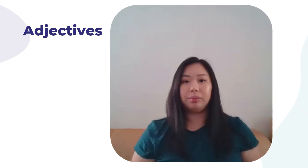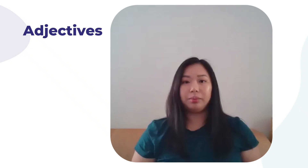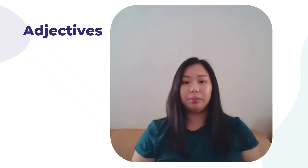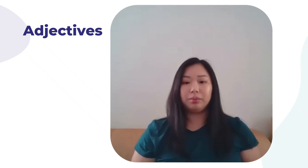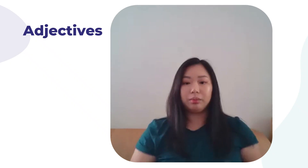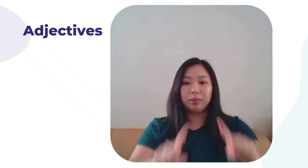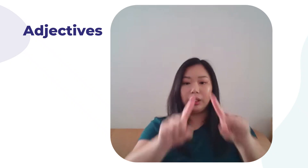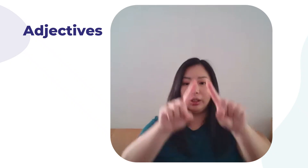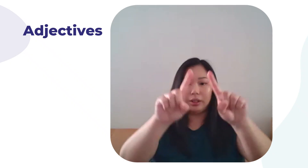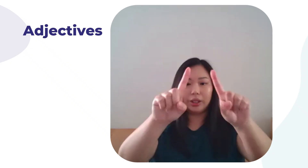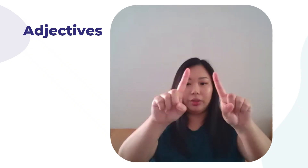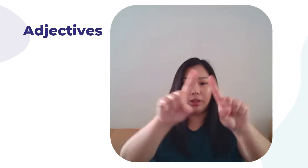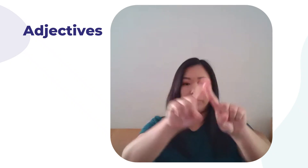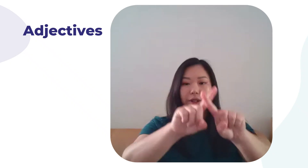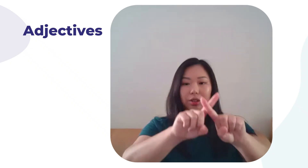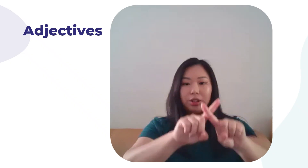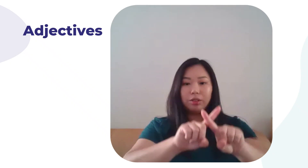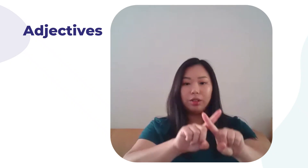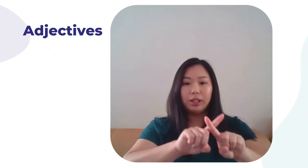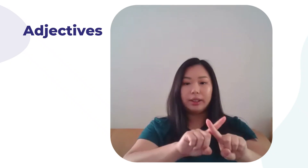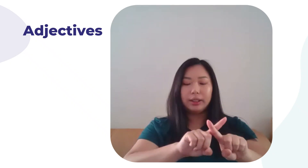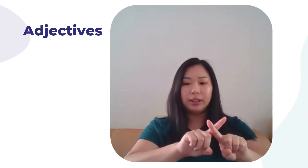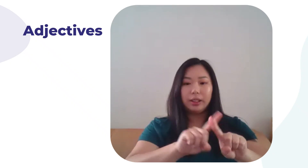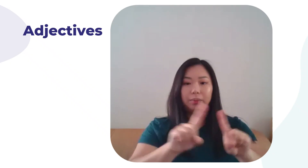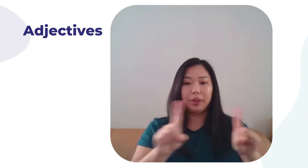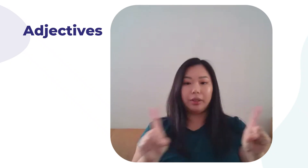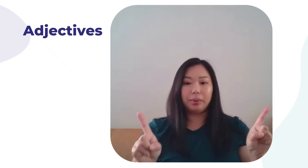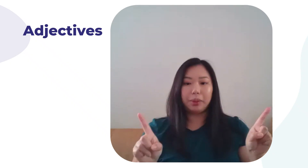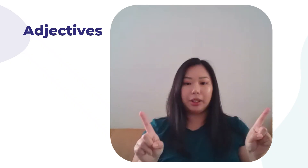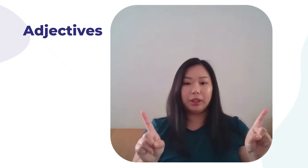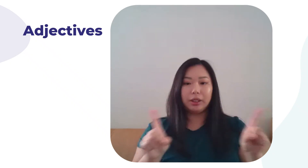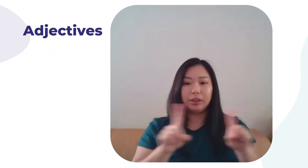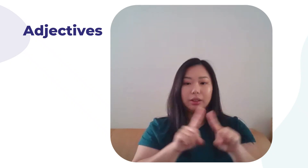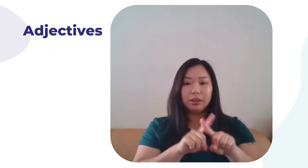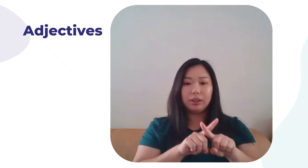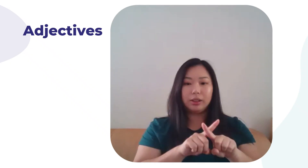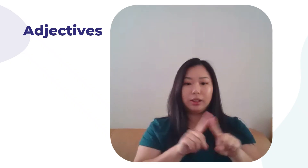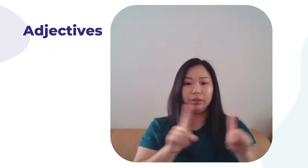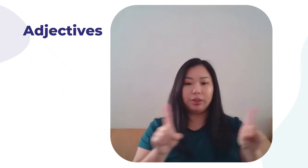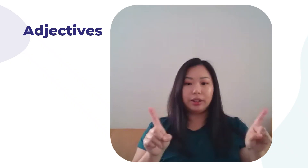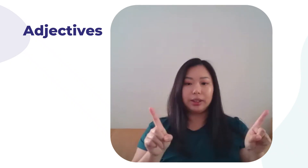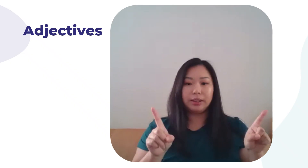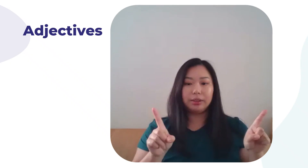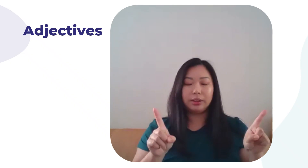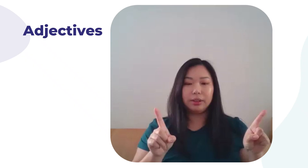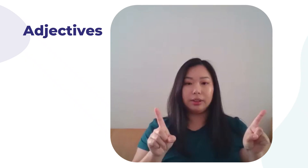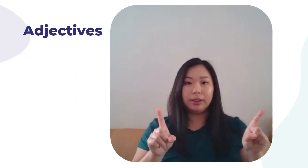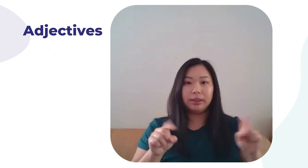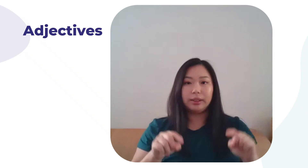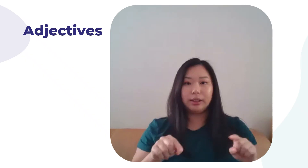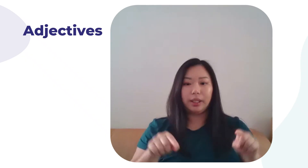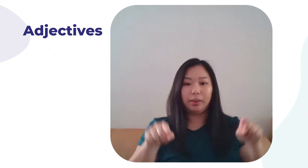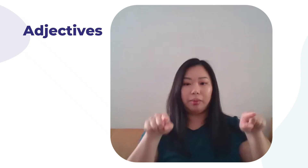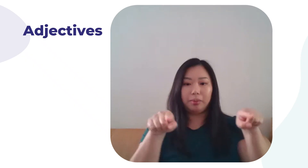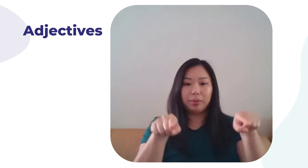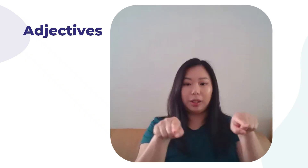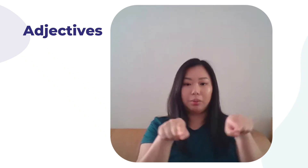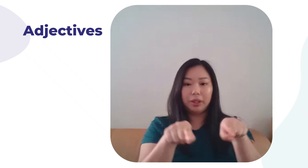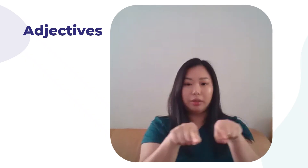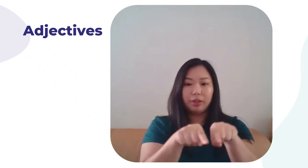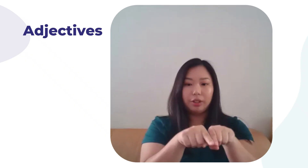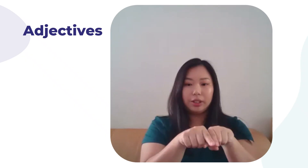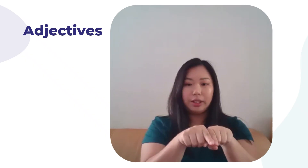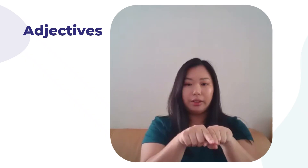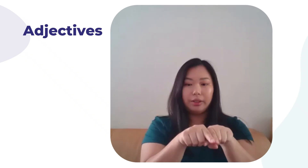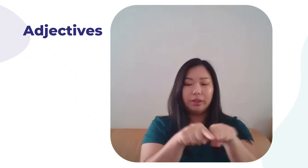Different, start with your fingers crossed and pull them apart. Different. Same, you bring